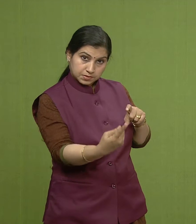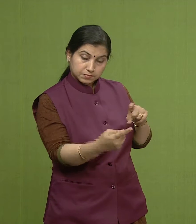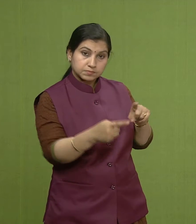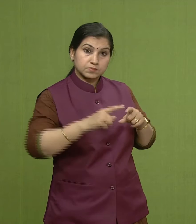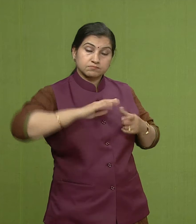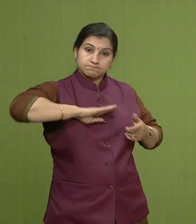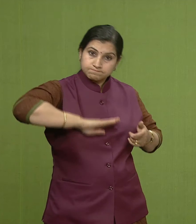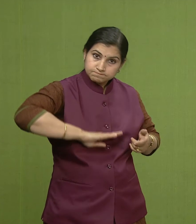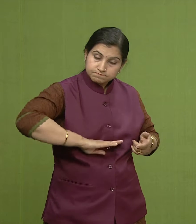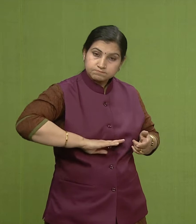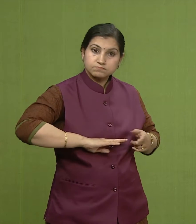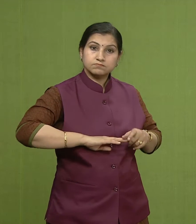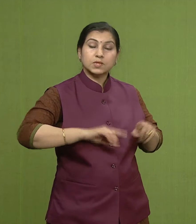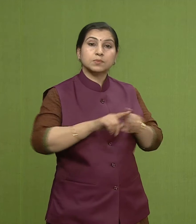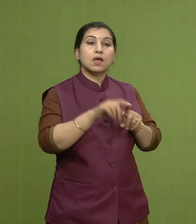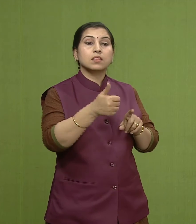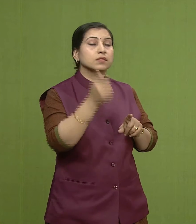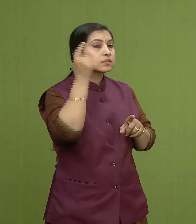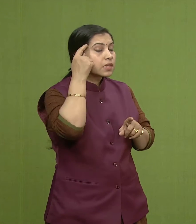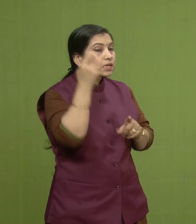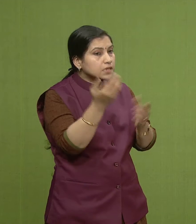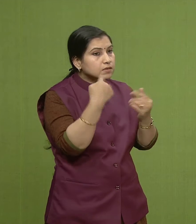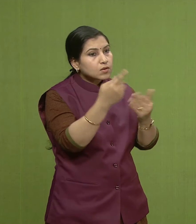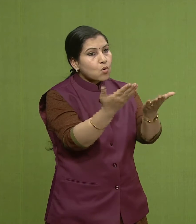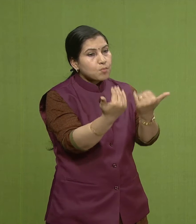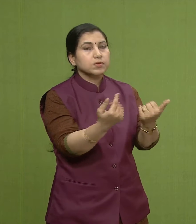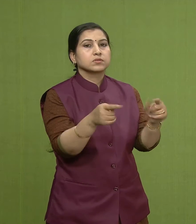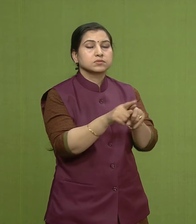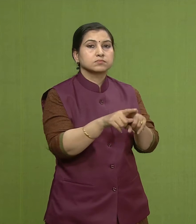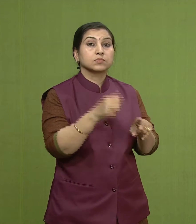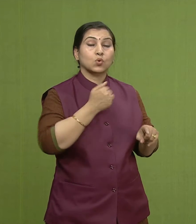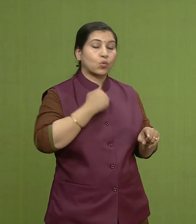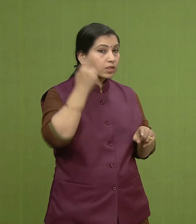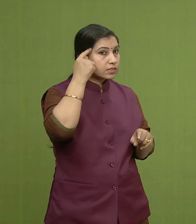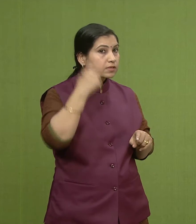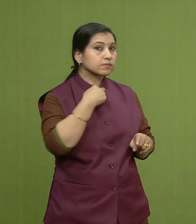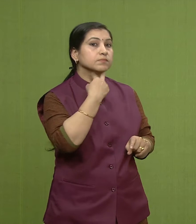politely, and seek others' opinion and voice your opinions.